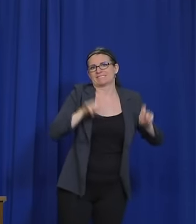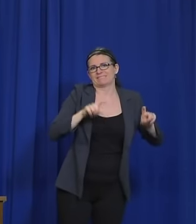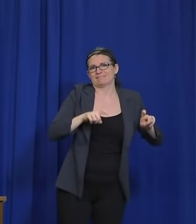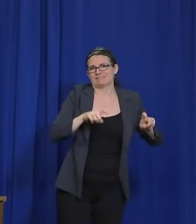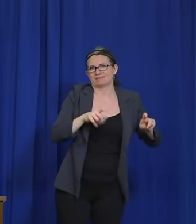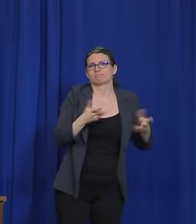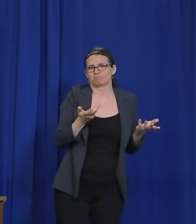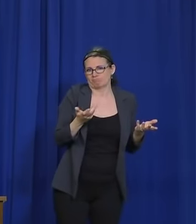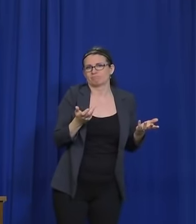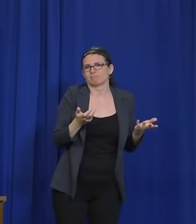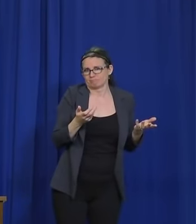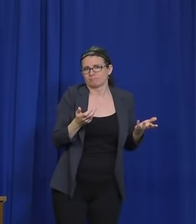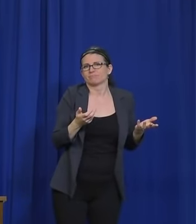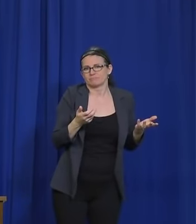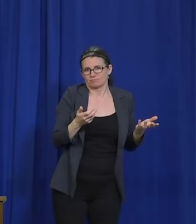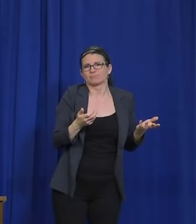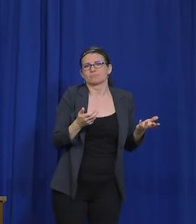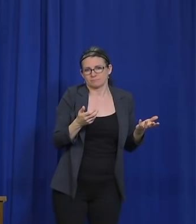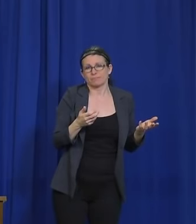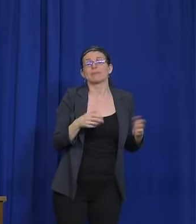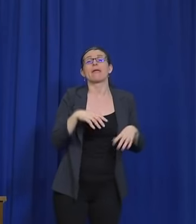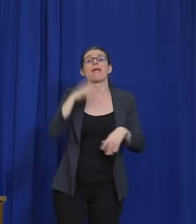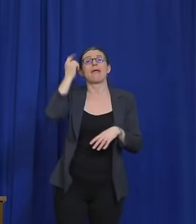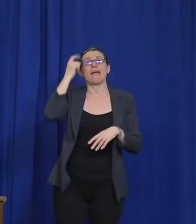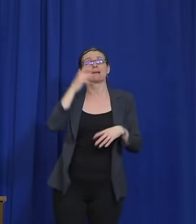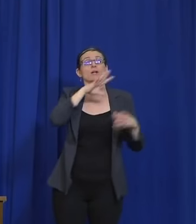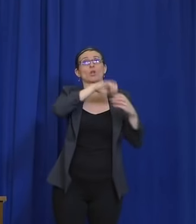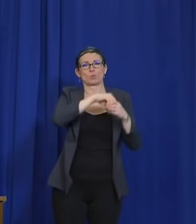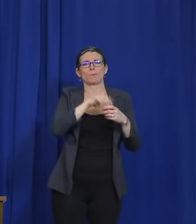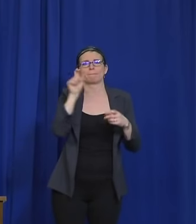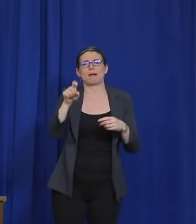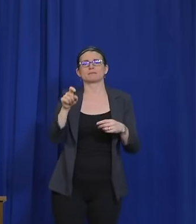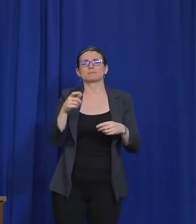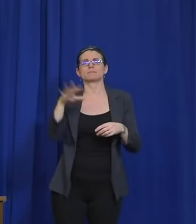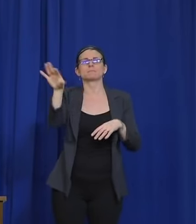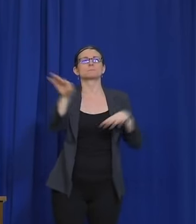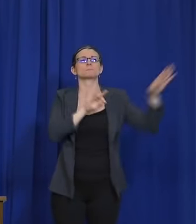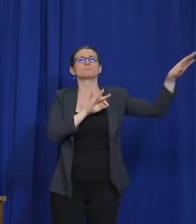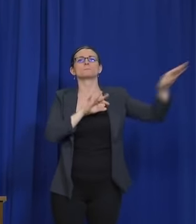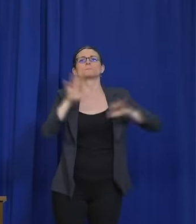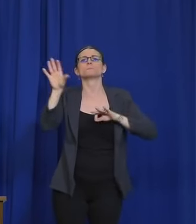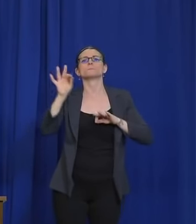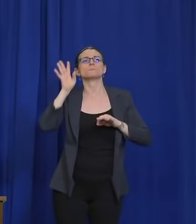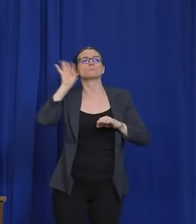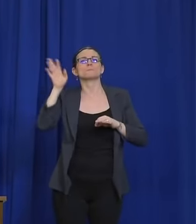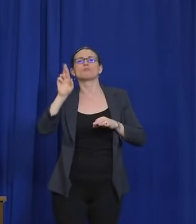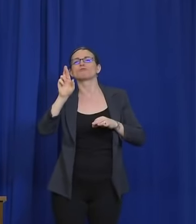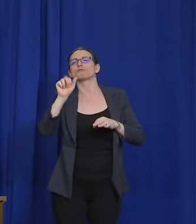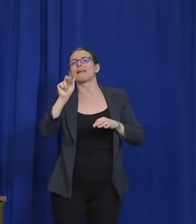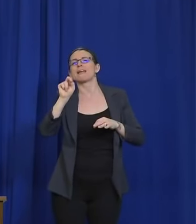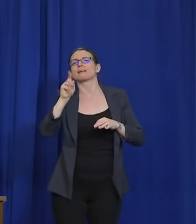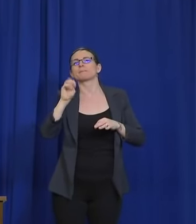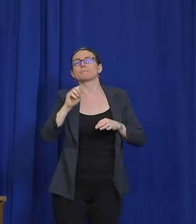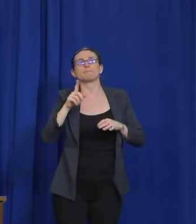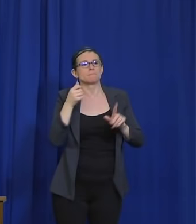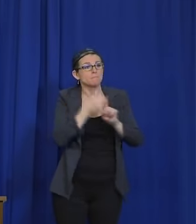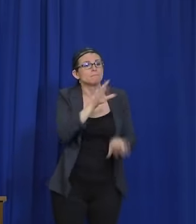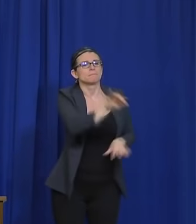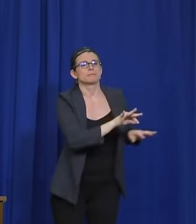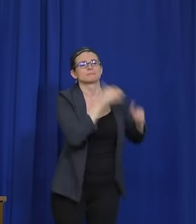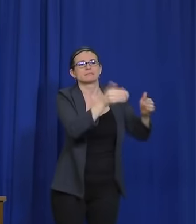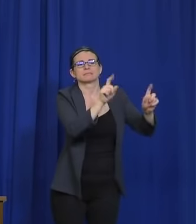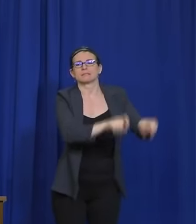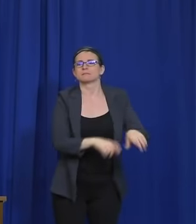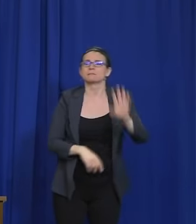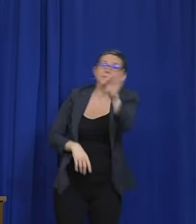sectors as we begin to increase our testing capacity, so we truly can detect outbreaks before they spread. So we are working hand in